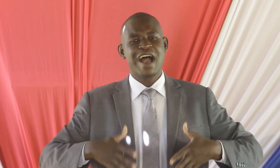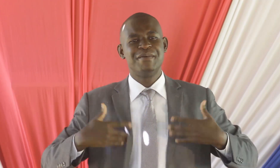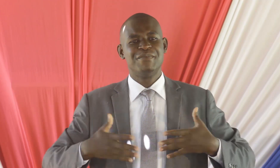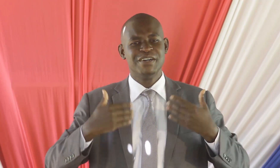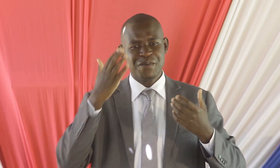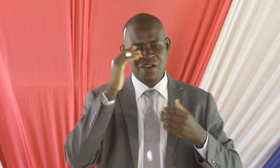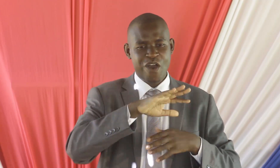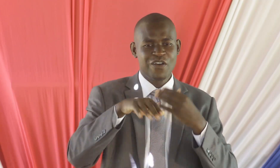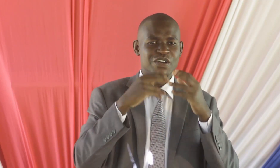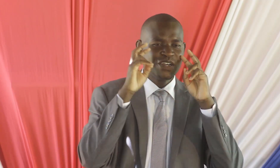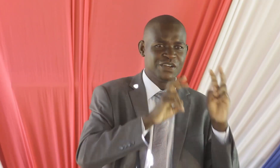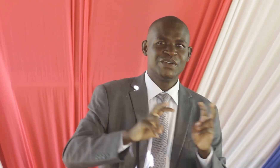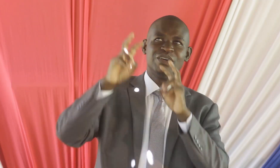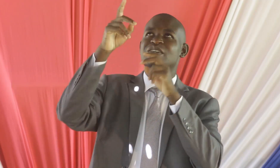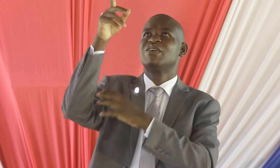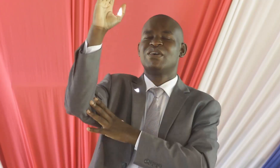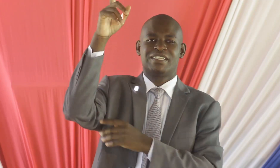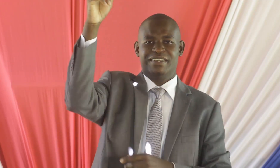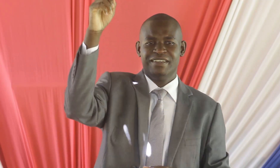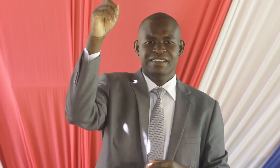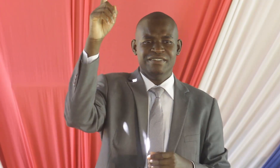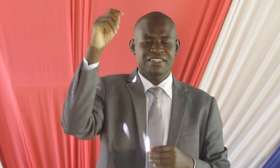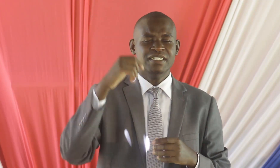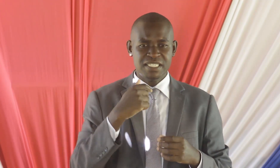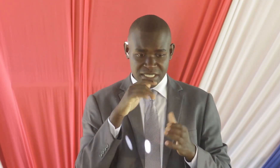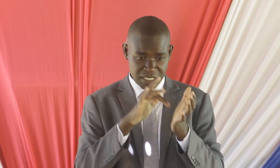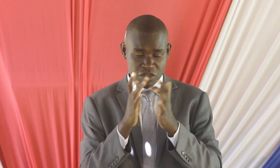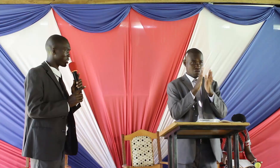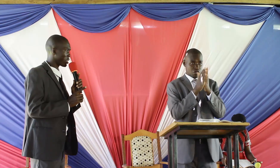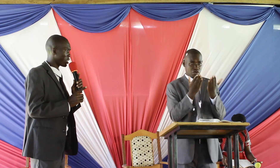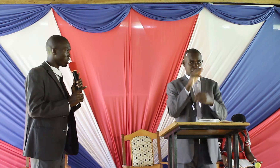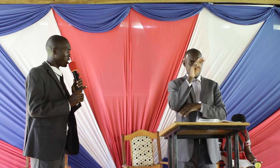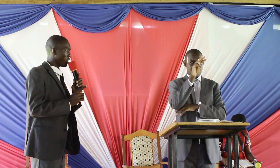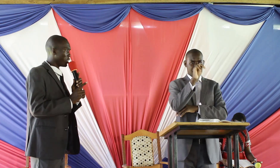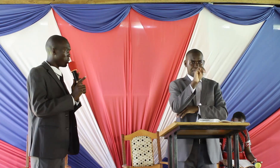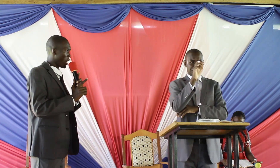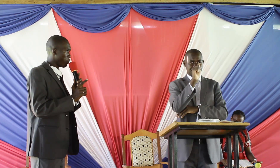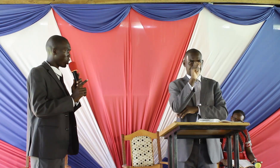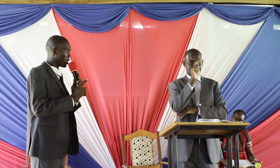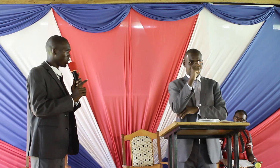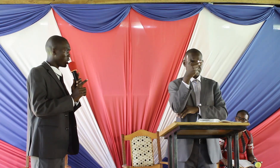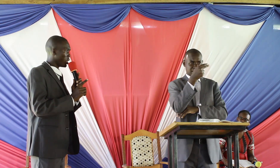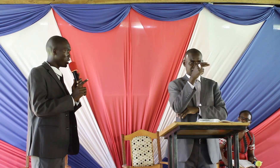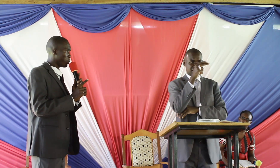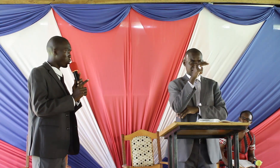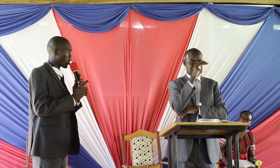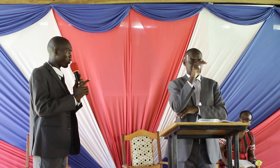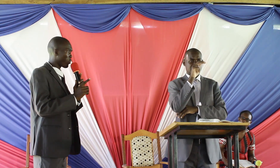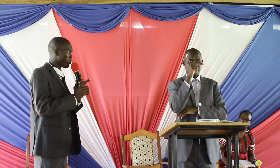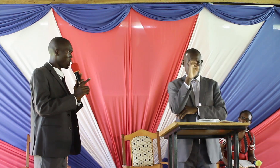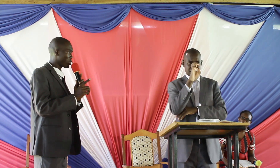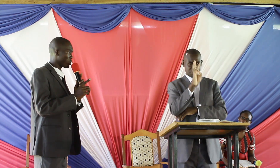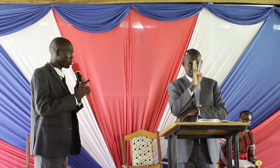Sabbath. We are all happy because we are to look upon Christ. The Bible, in the book